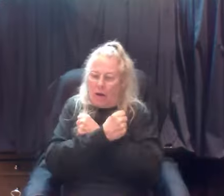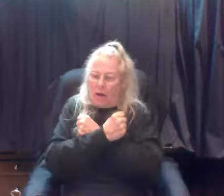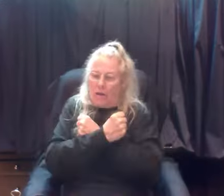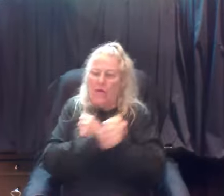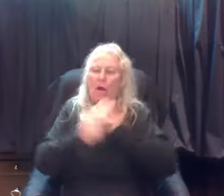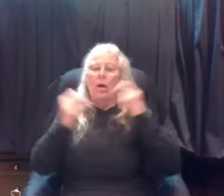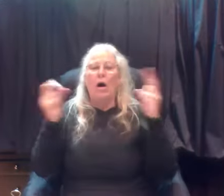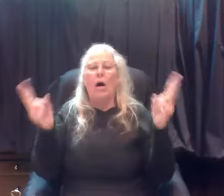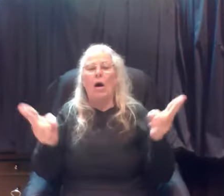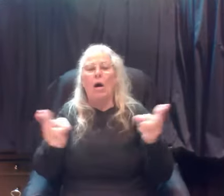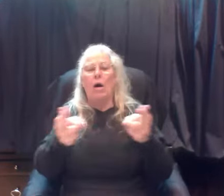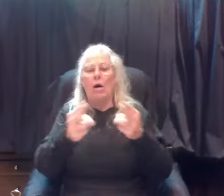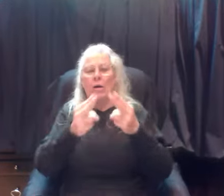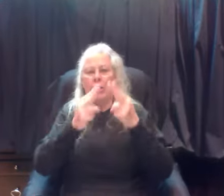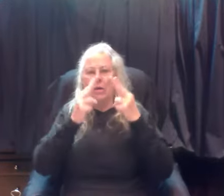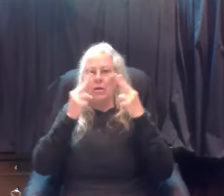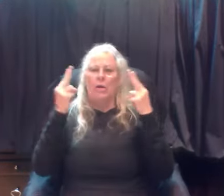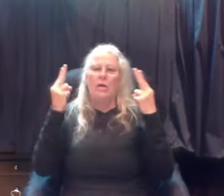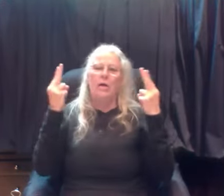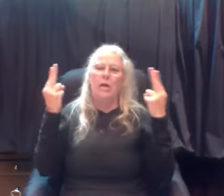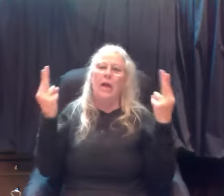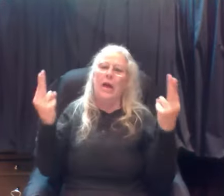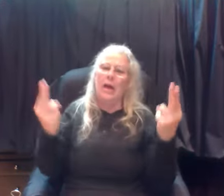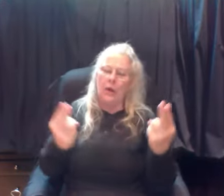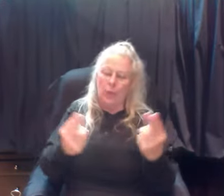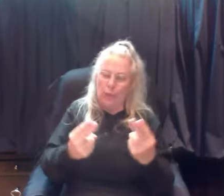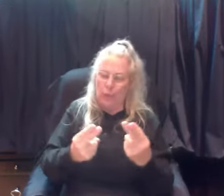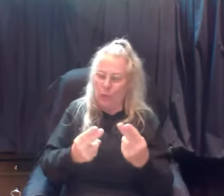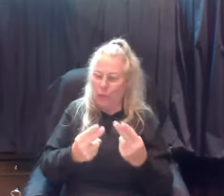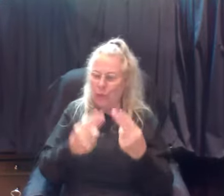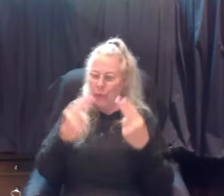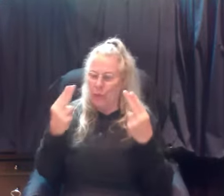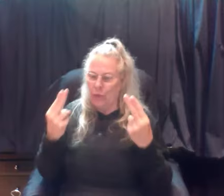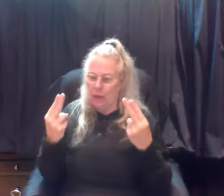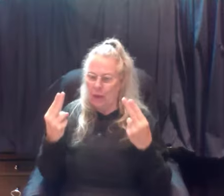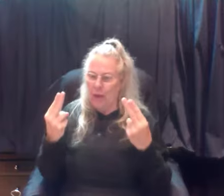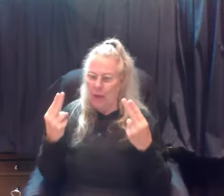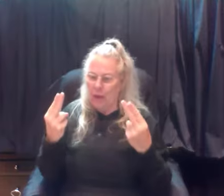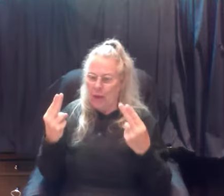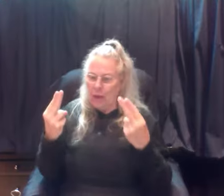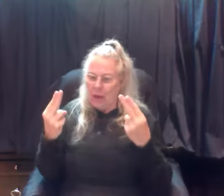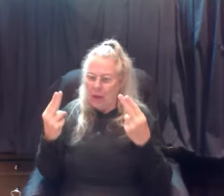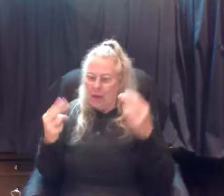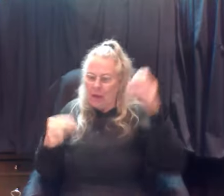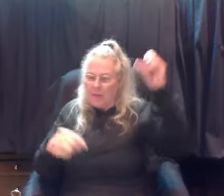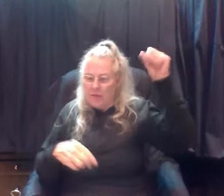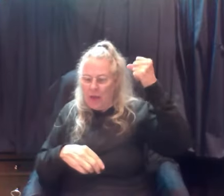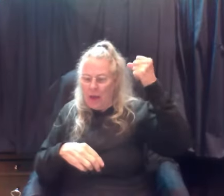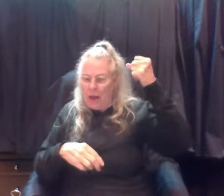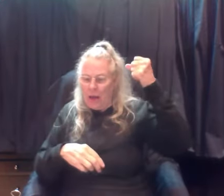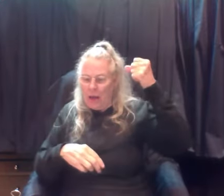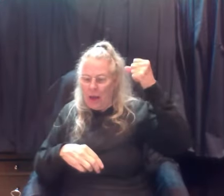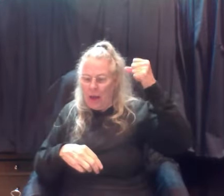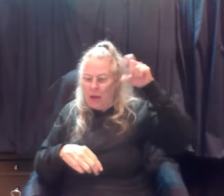alleluia sun and